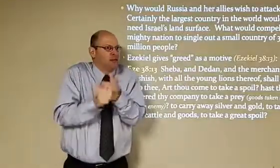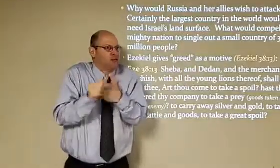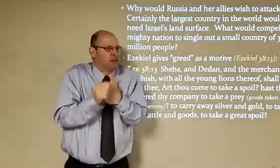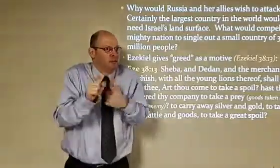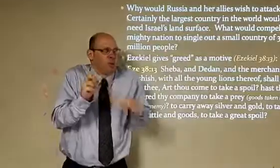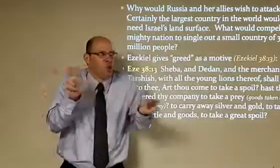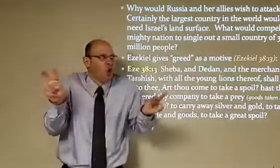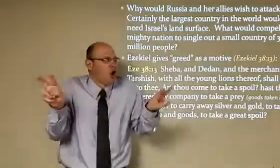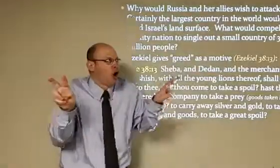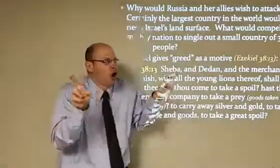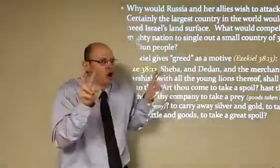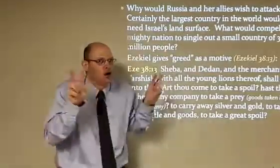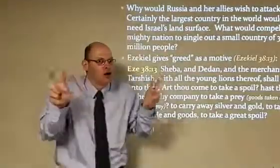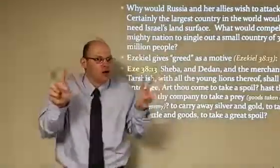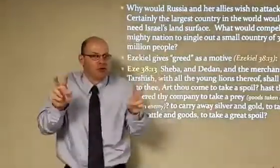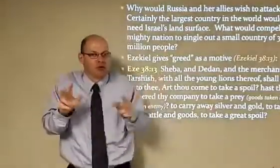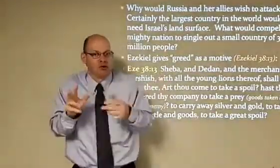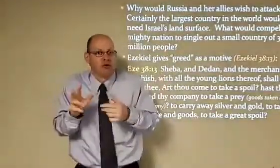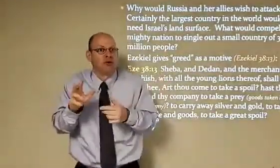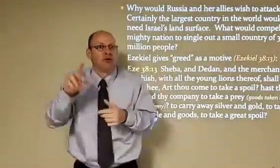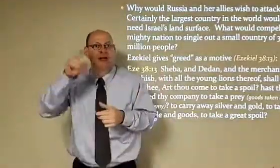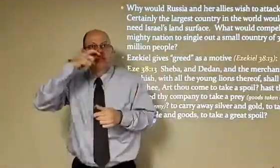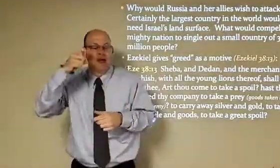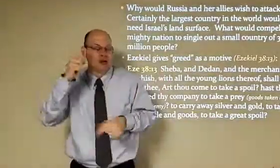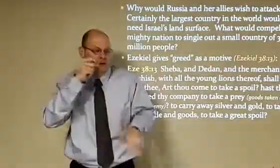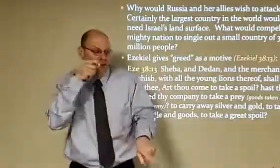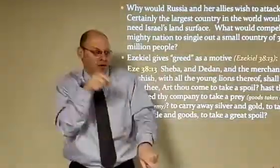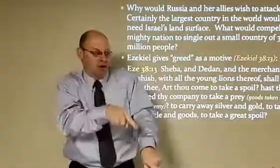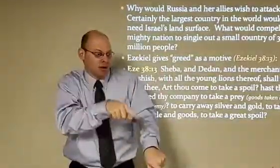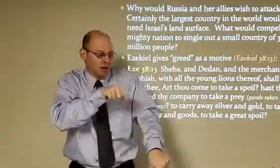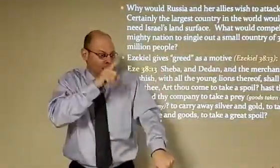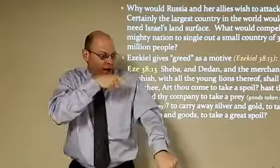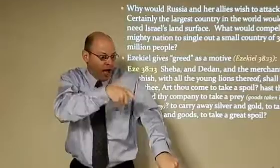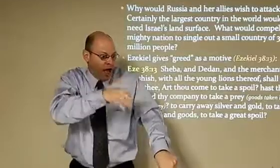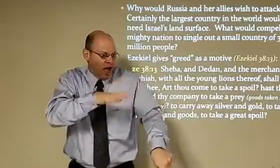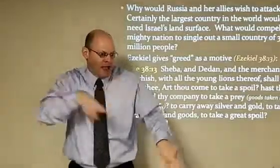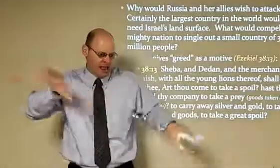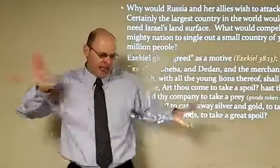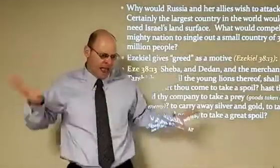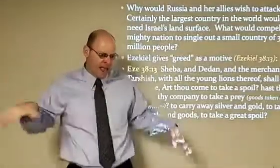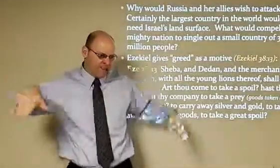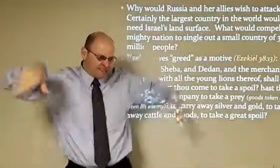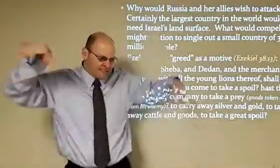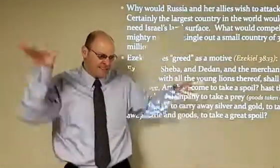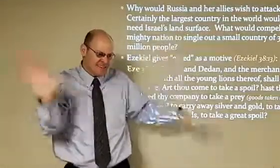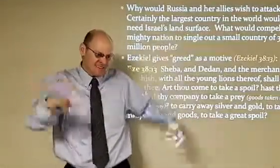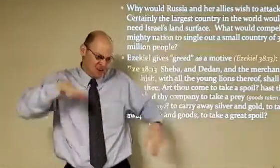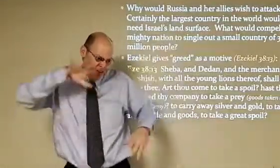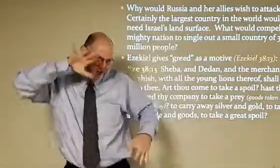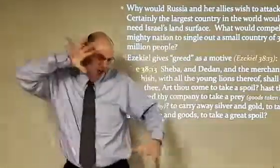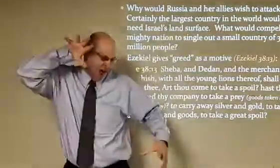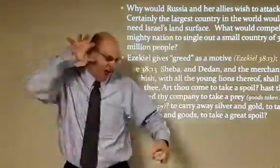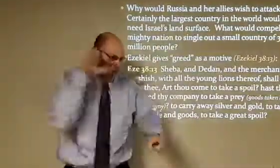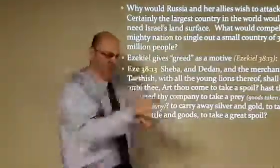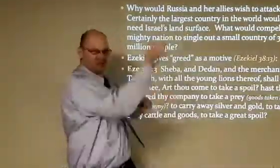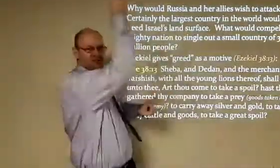because they know there's danger around. And the eagle can look down and aim